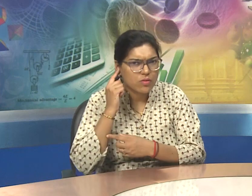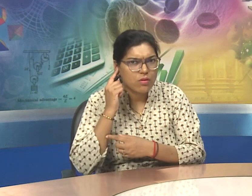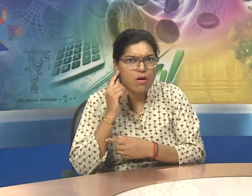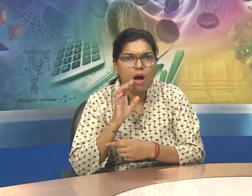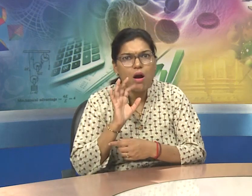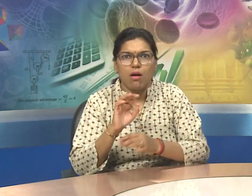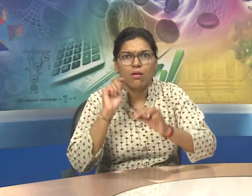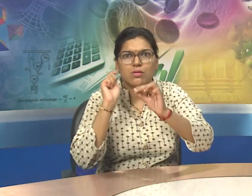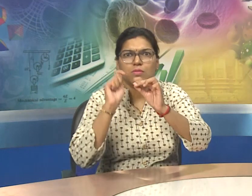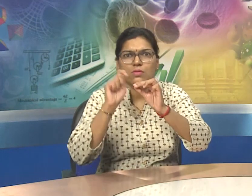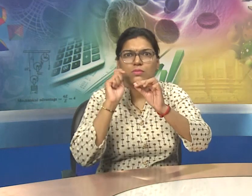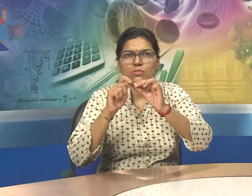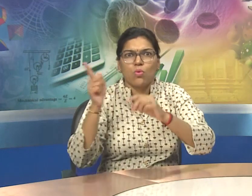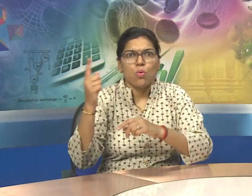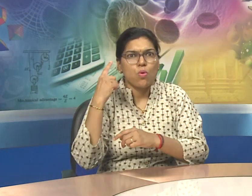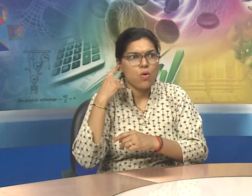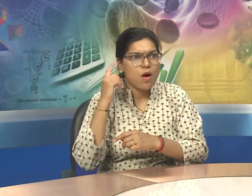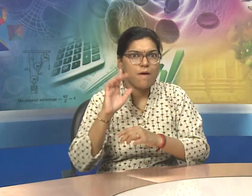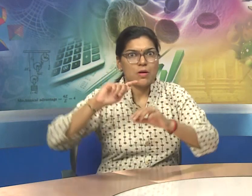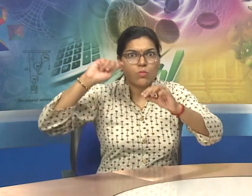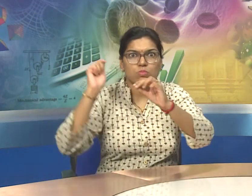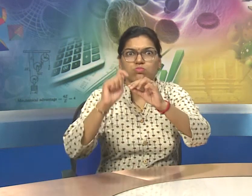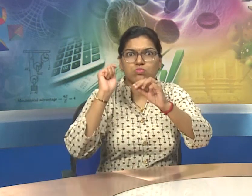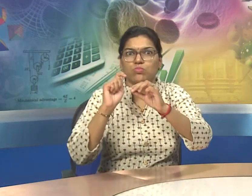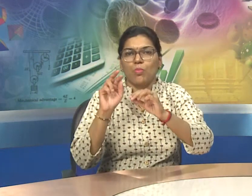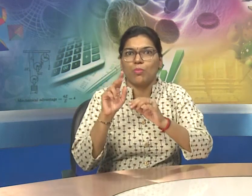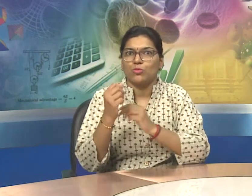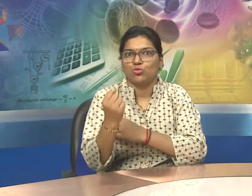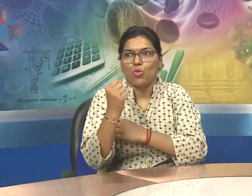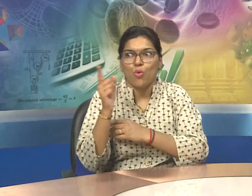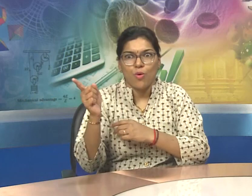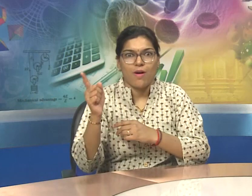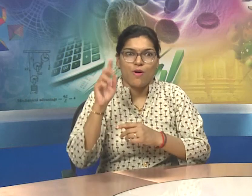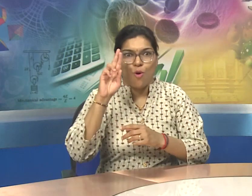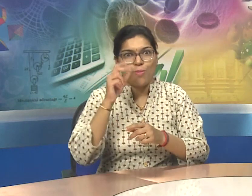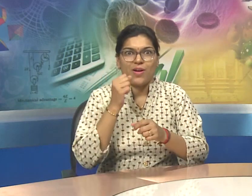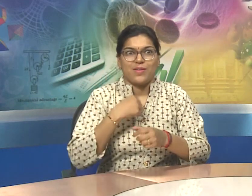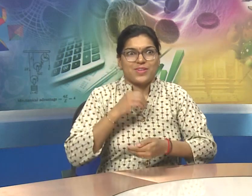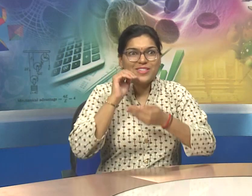He could hear it again, a strong blow of the hammer on the top of a chisel.